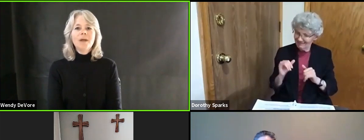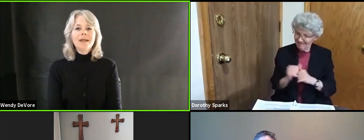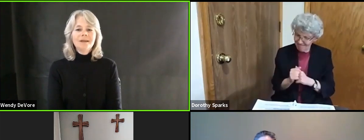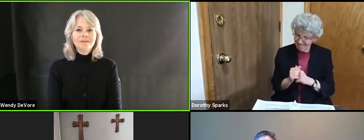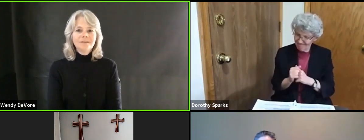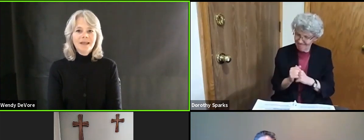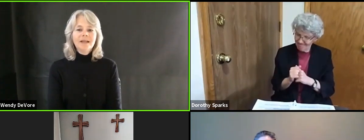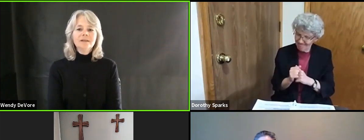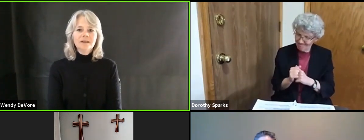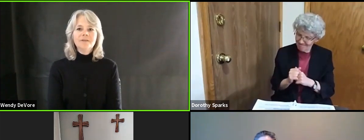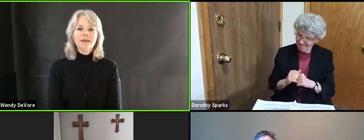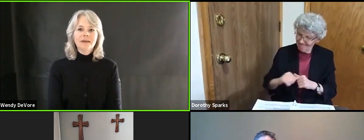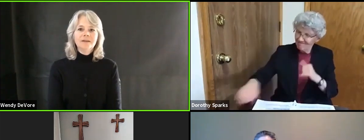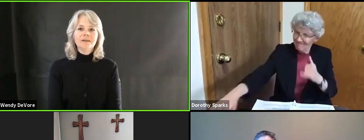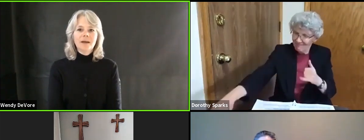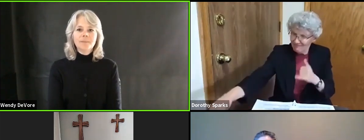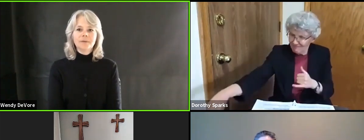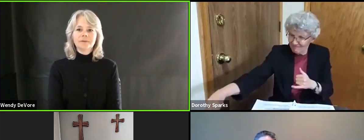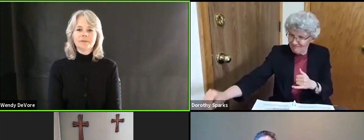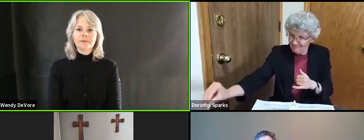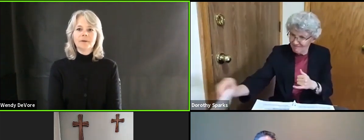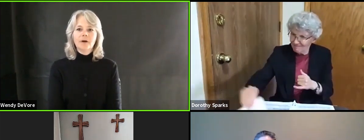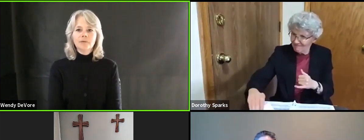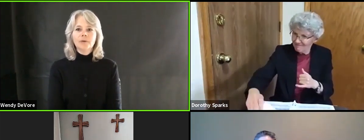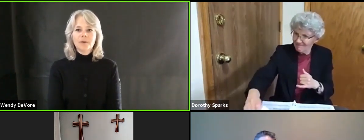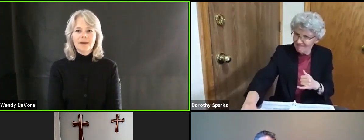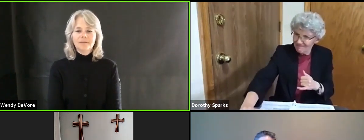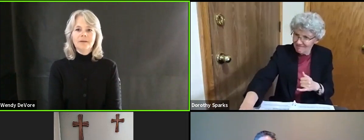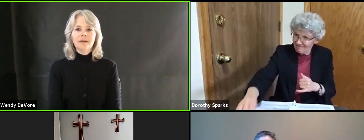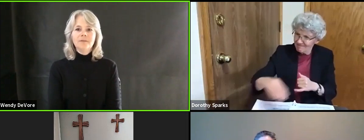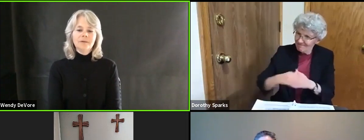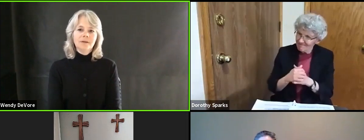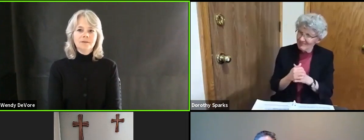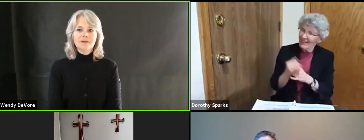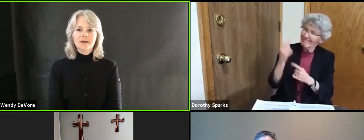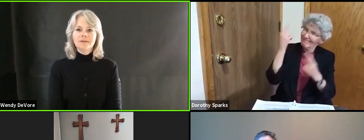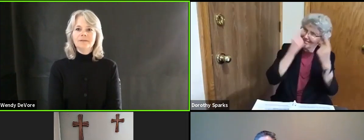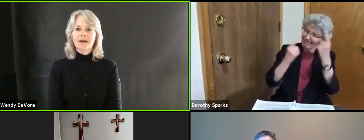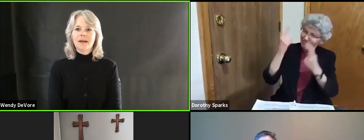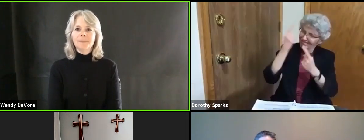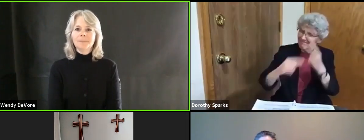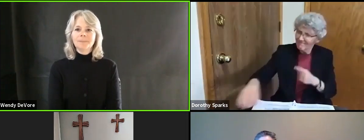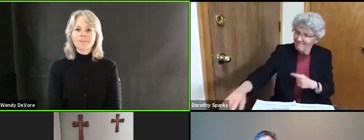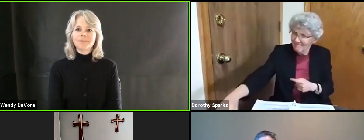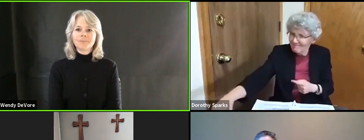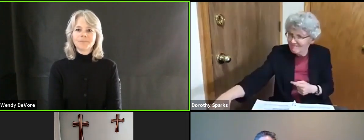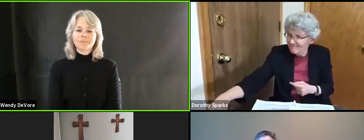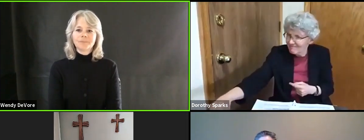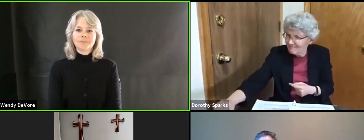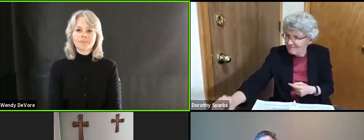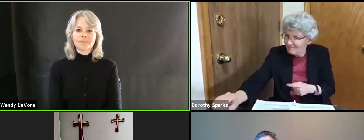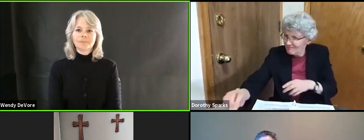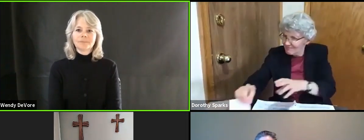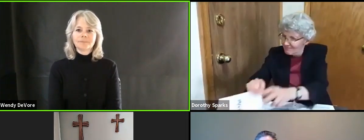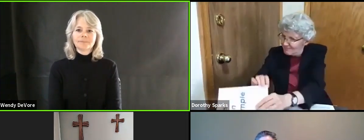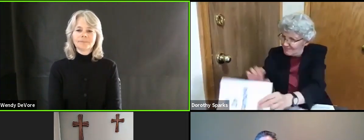So we can see living examples of Christ even in today's time.